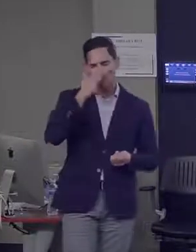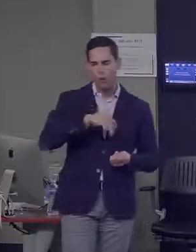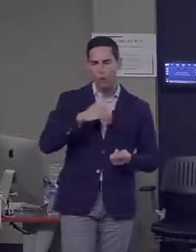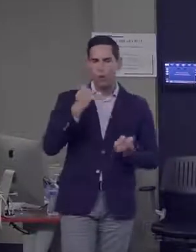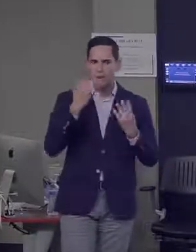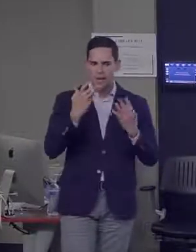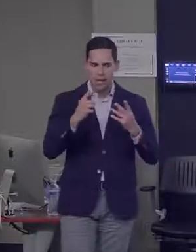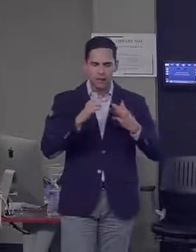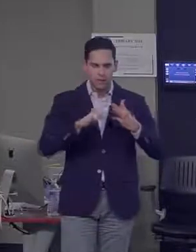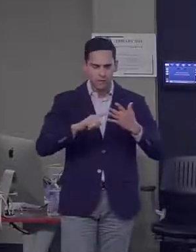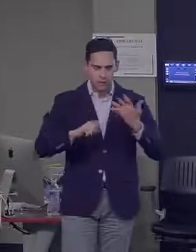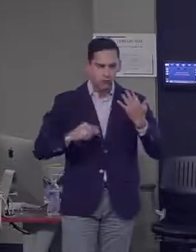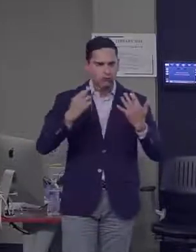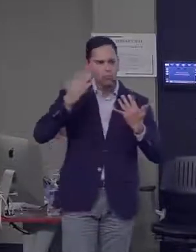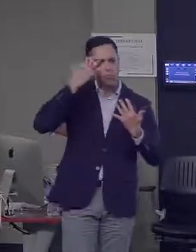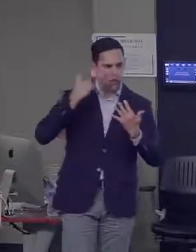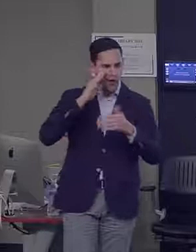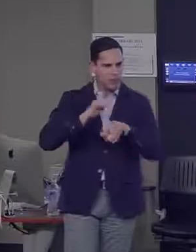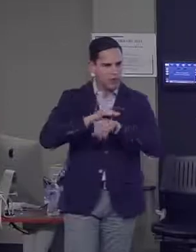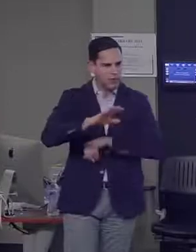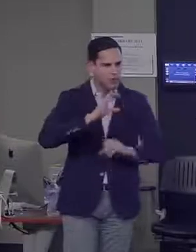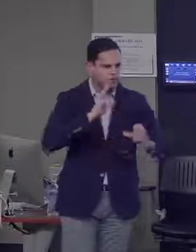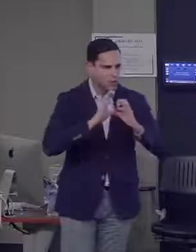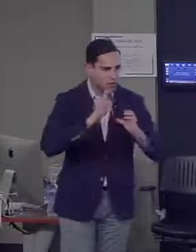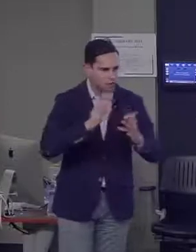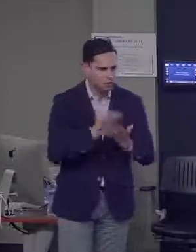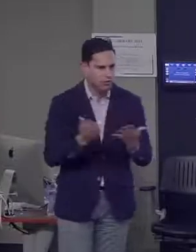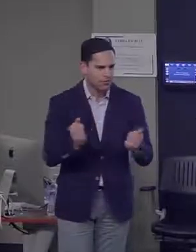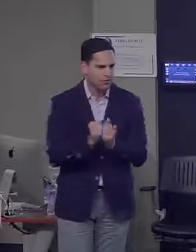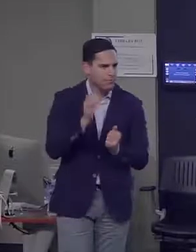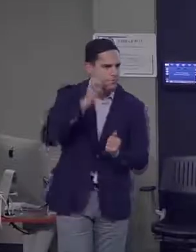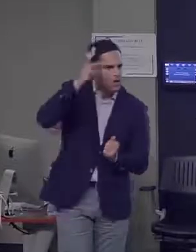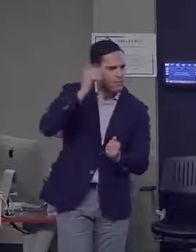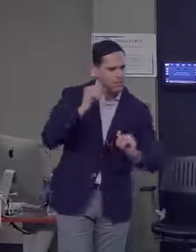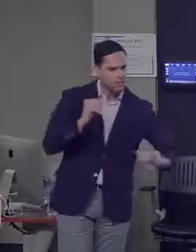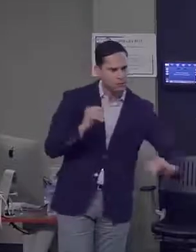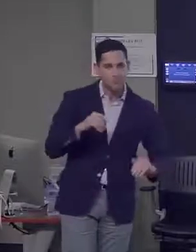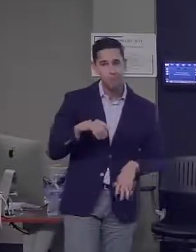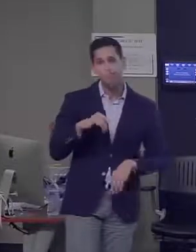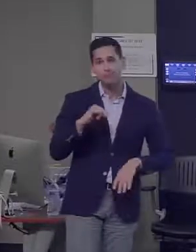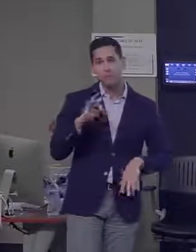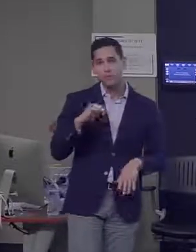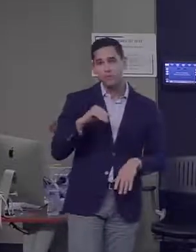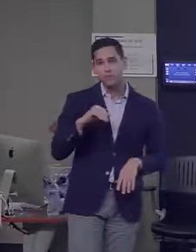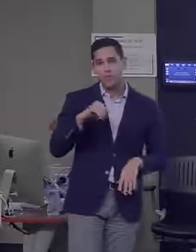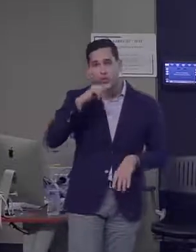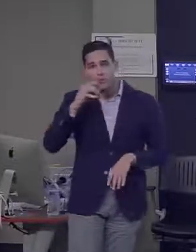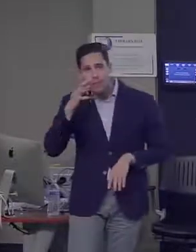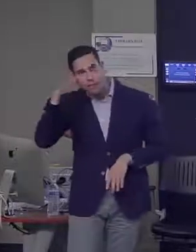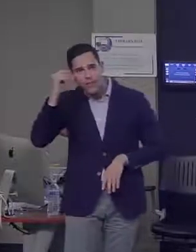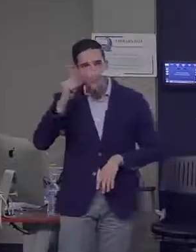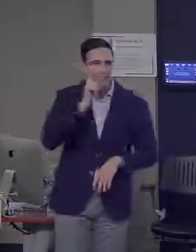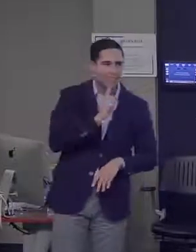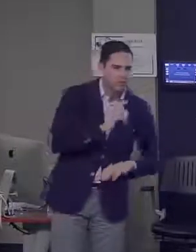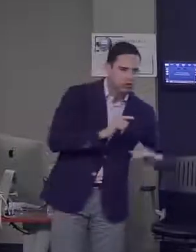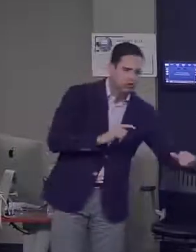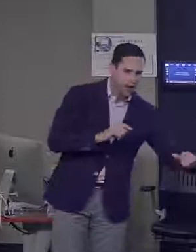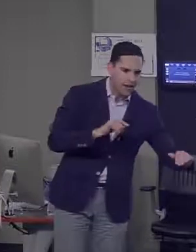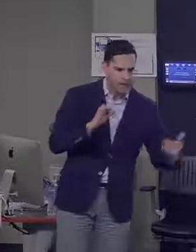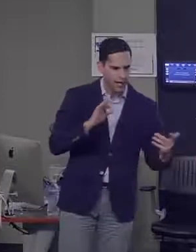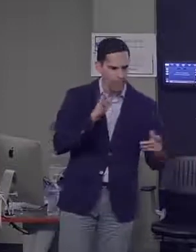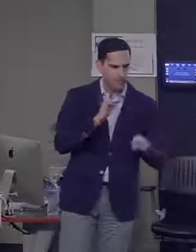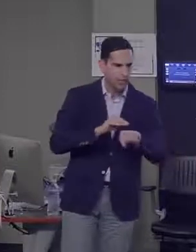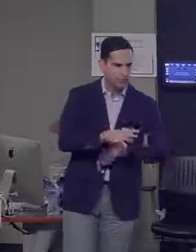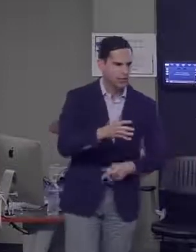can, whether it's a hearing parent with a deaf child, I don't know the answer to that. But I think, there are a lot of